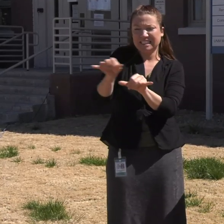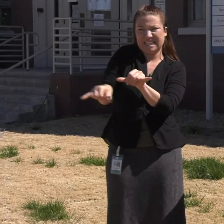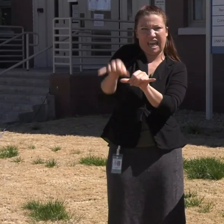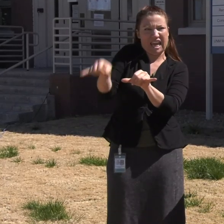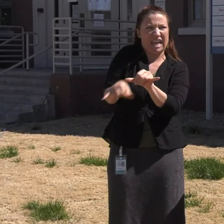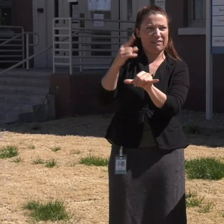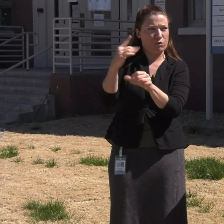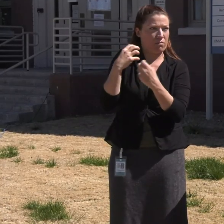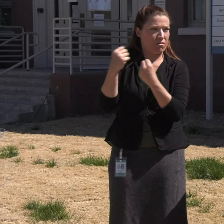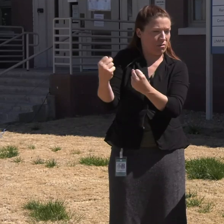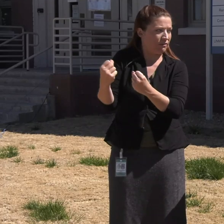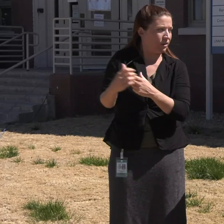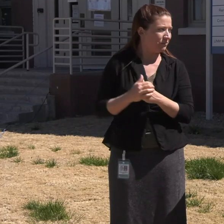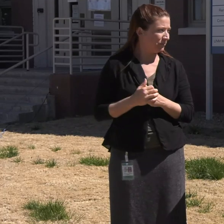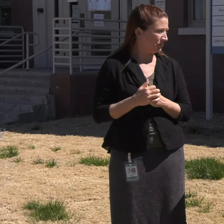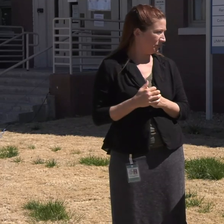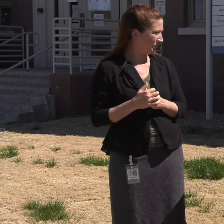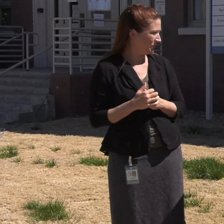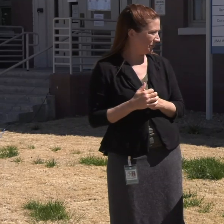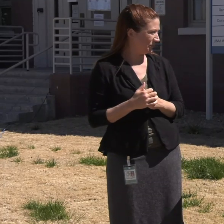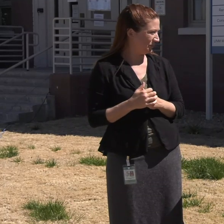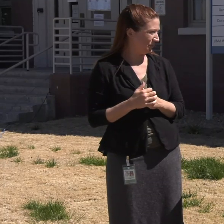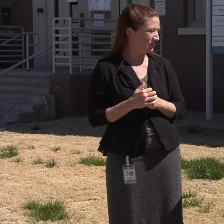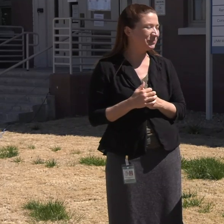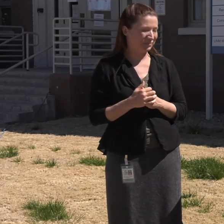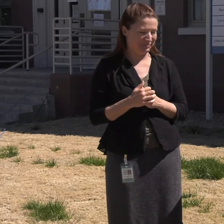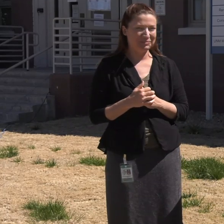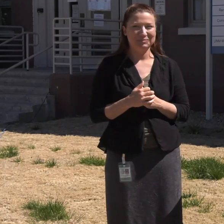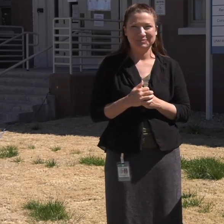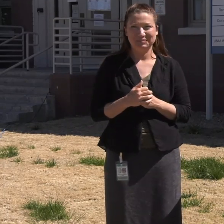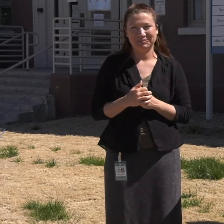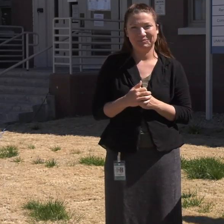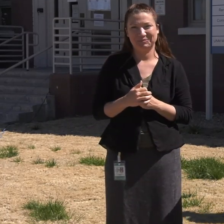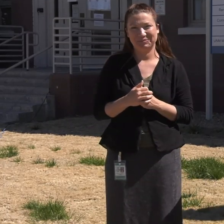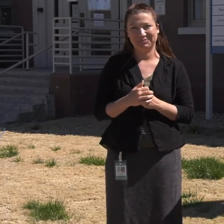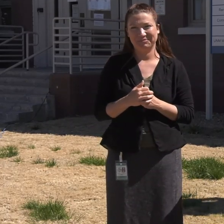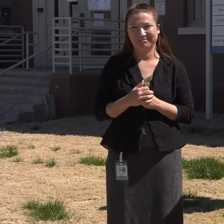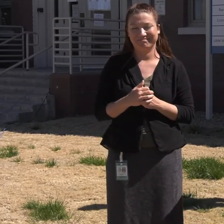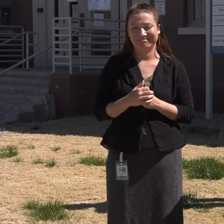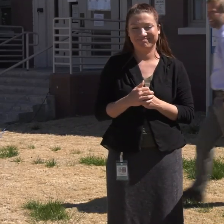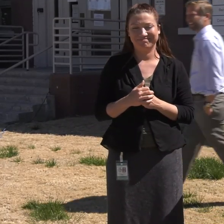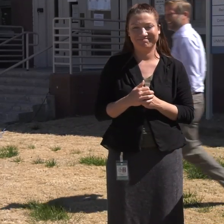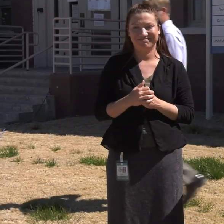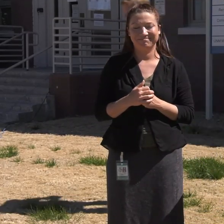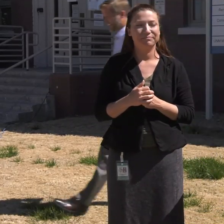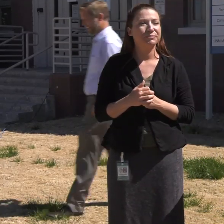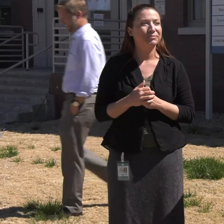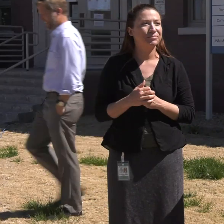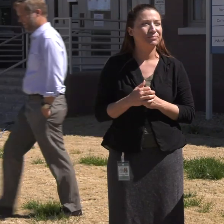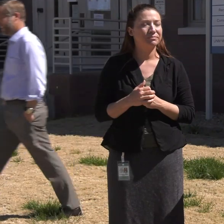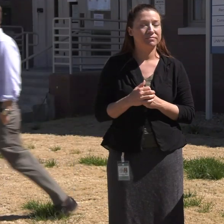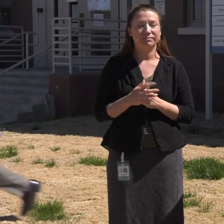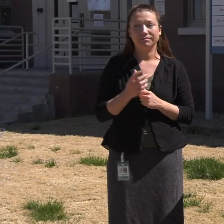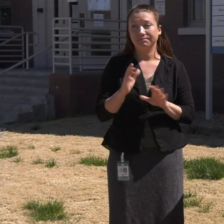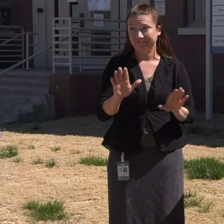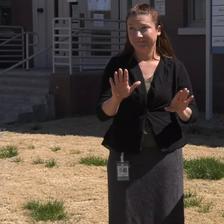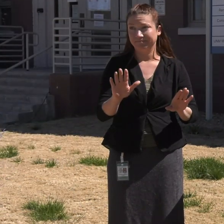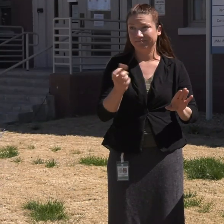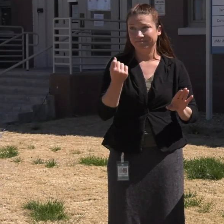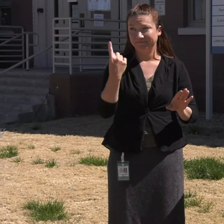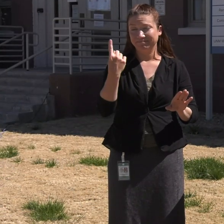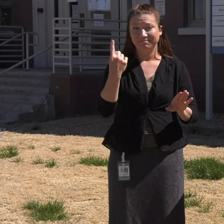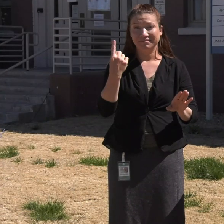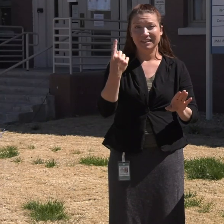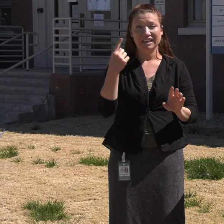up. I forgot to. Thanks. Okay. Right, thank you. We know, so this is an